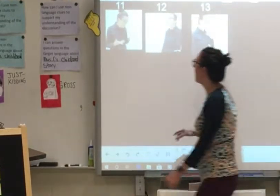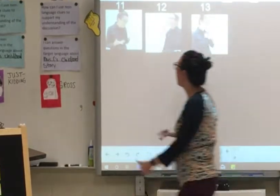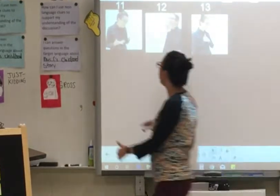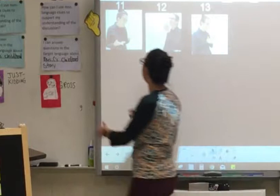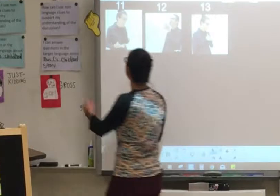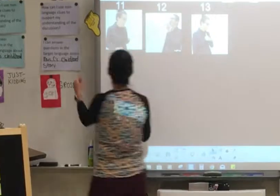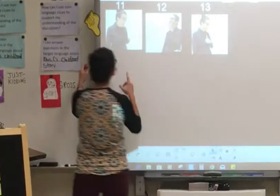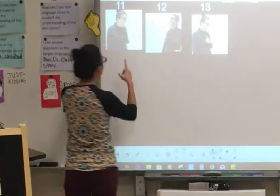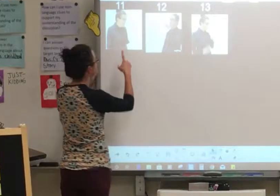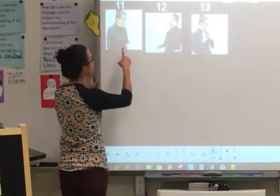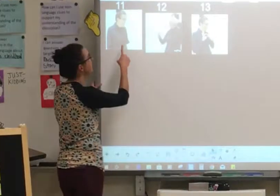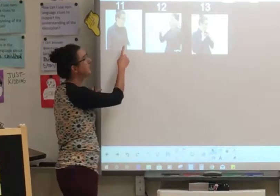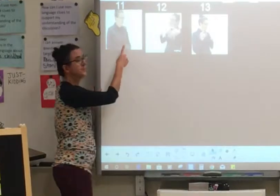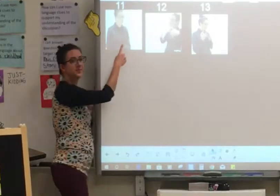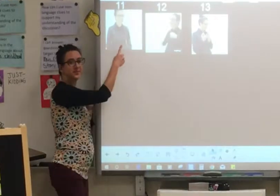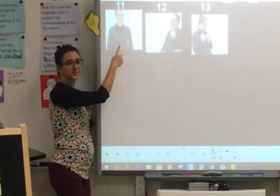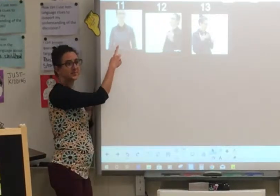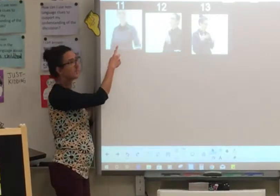Alright, number 11.